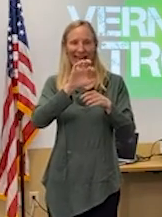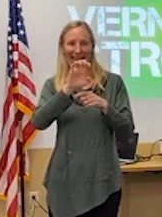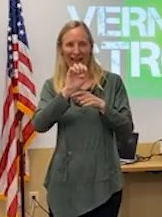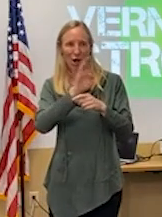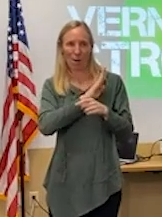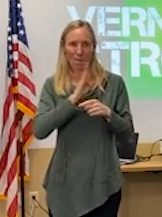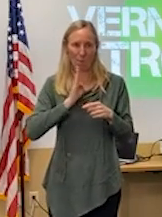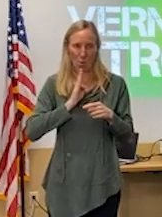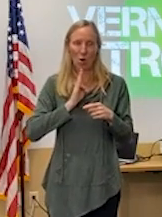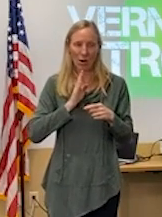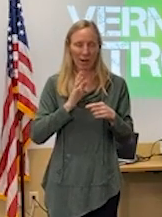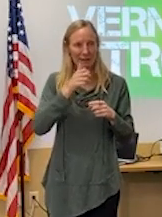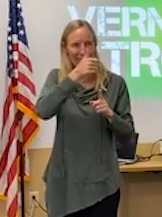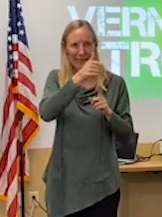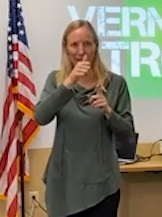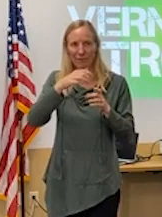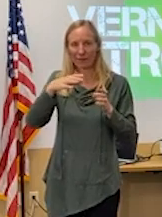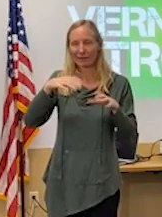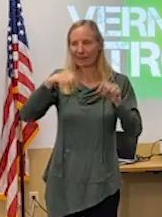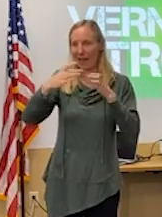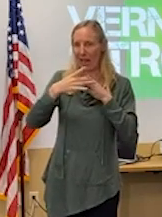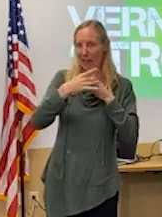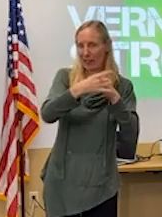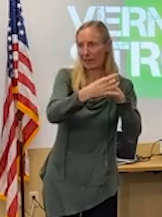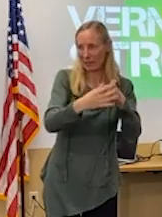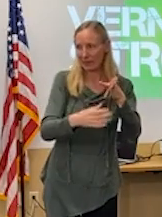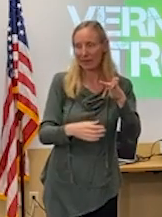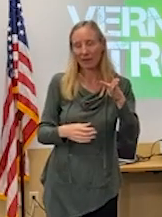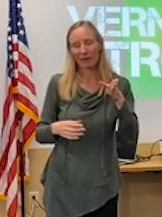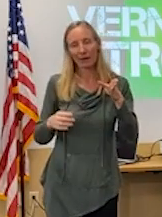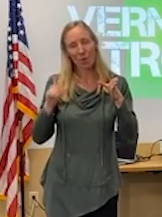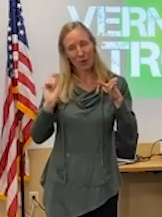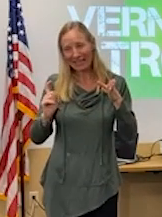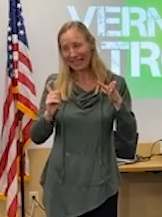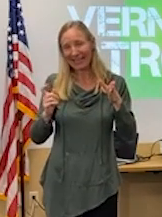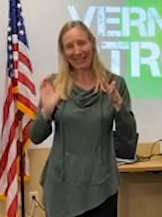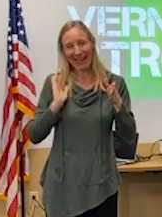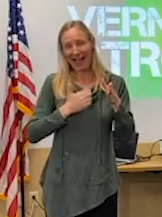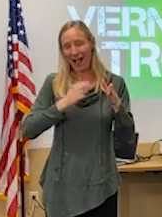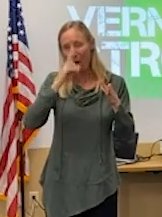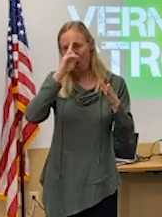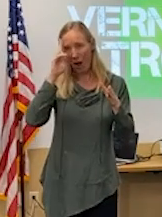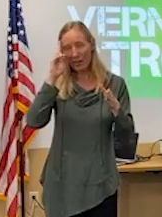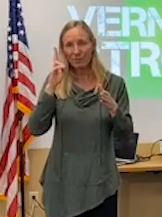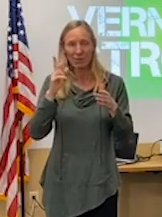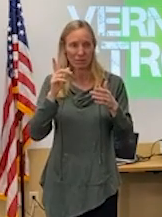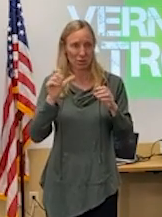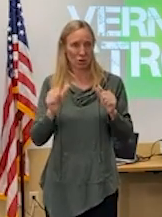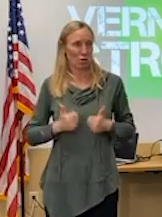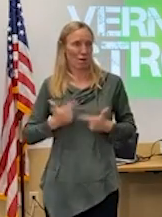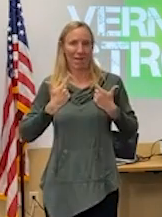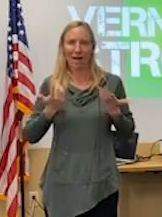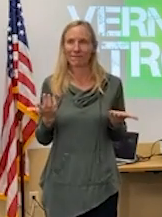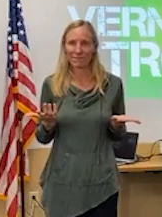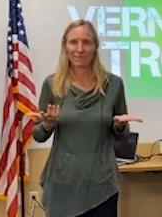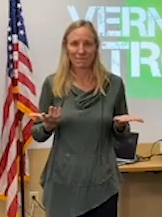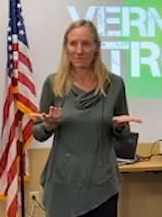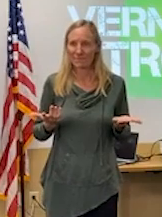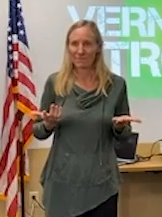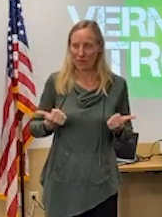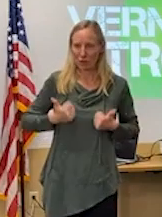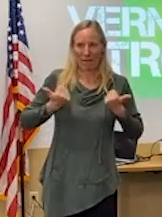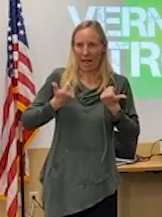should, and we just need the hospitals to be able to survive, but at the same time it has to be affordable.